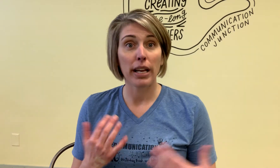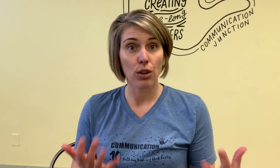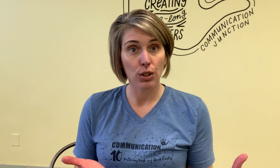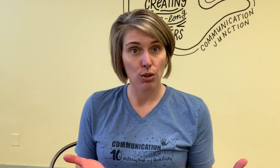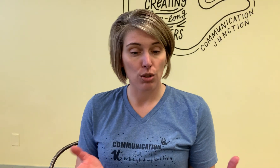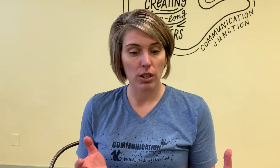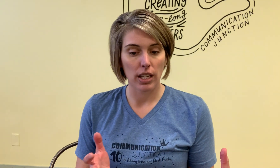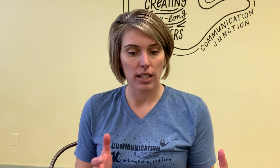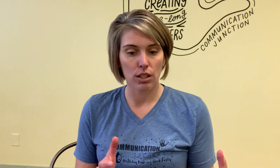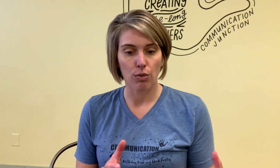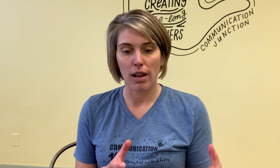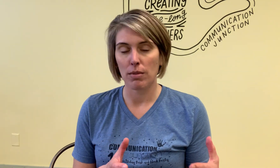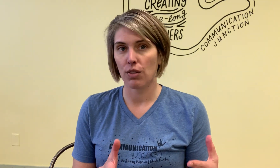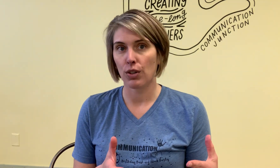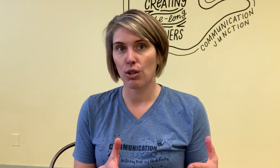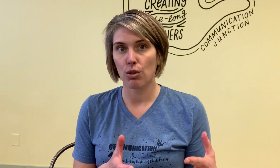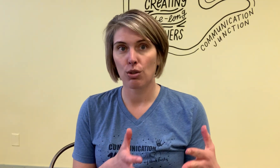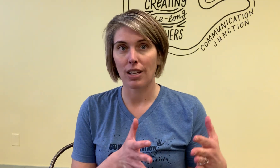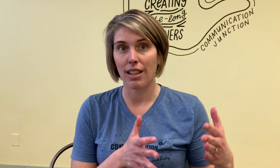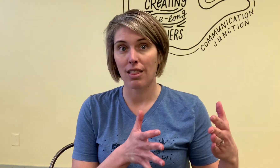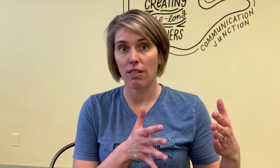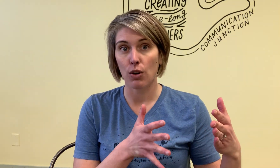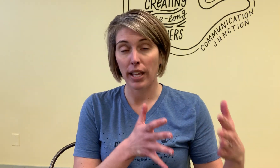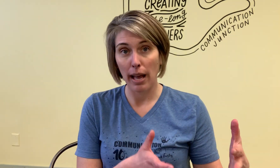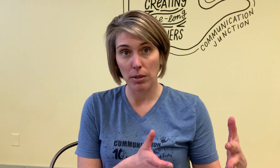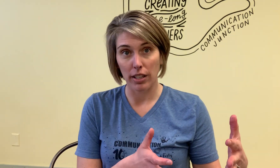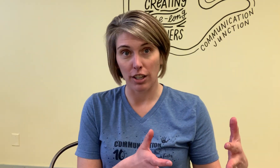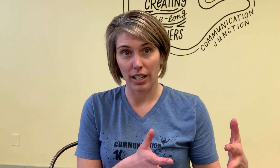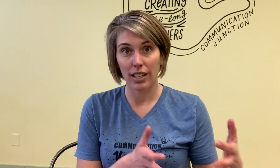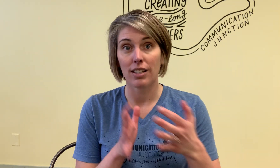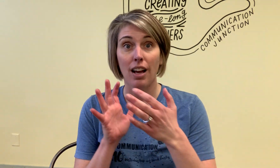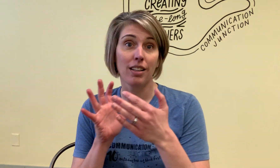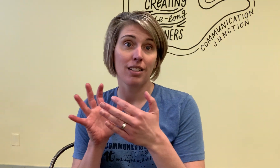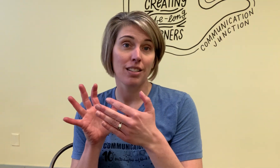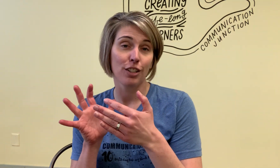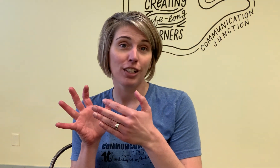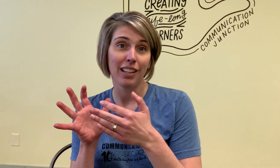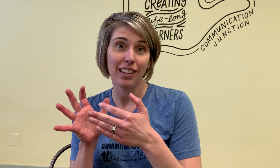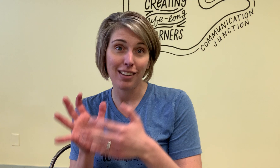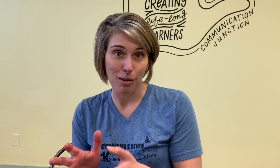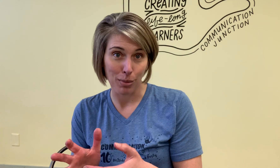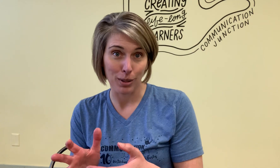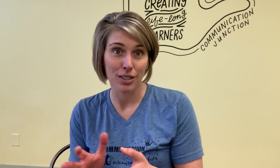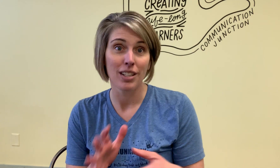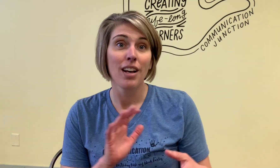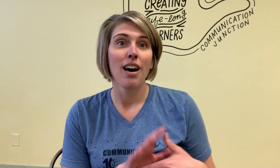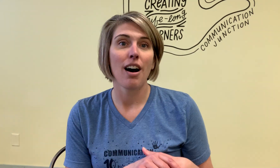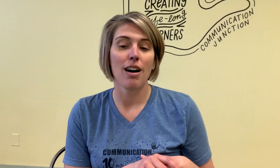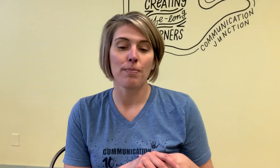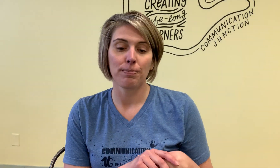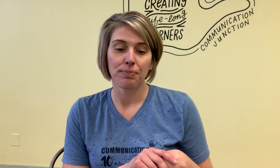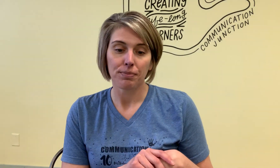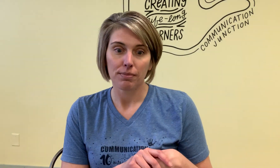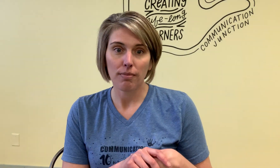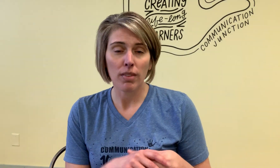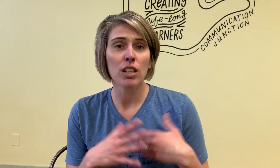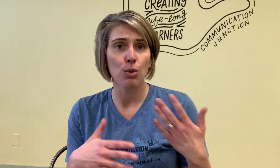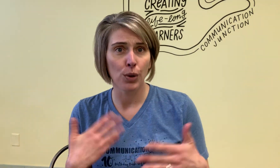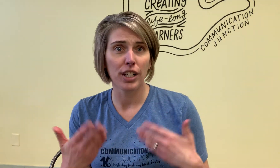goal usually in this rhyme is for you to sign the vocabulary, not necessarily the numbers, because we're working on